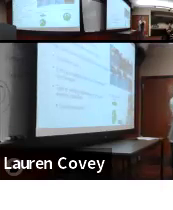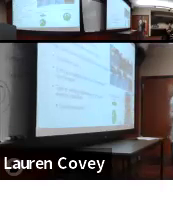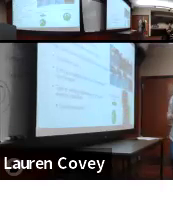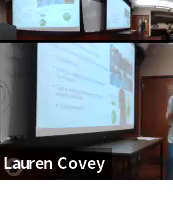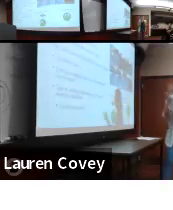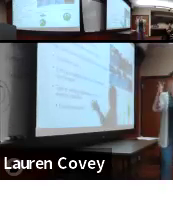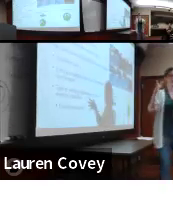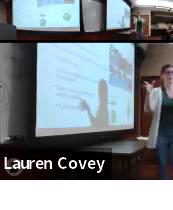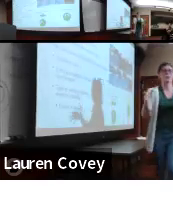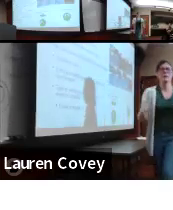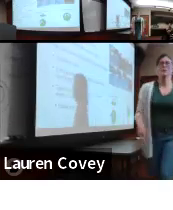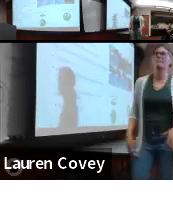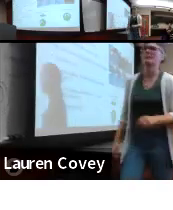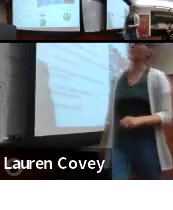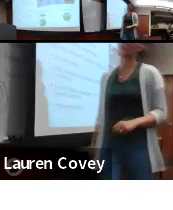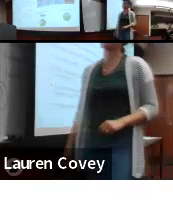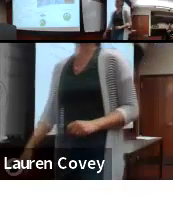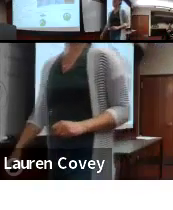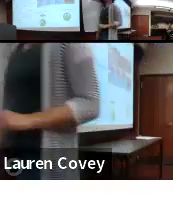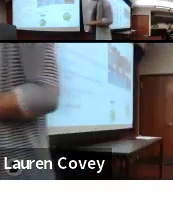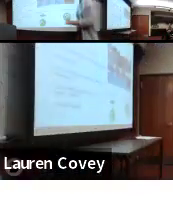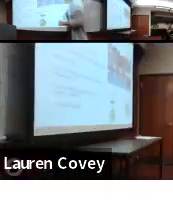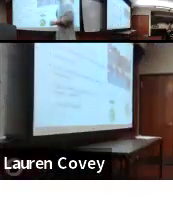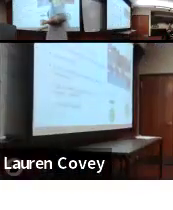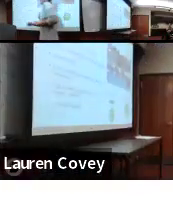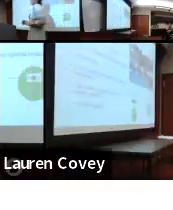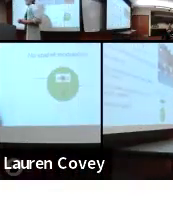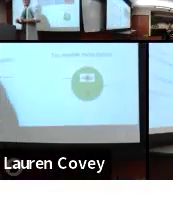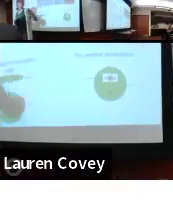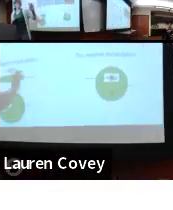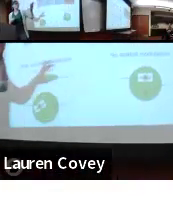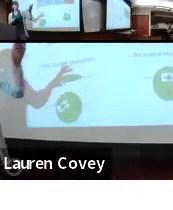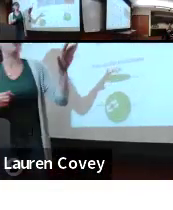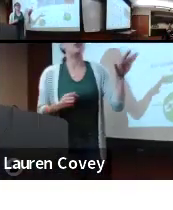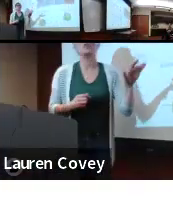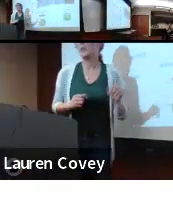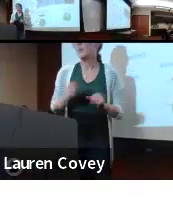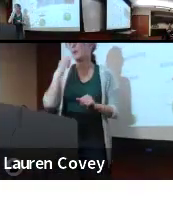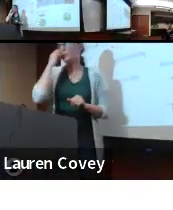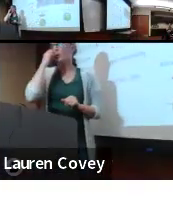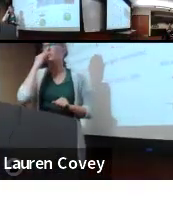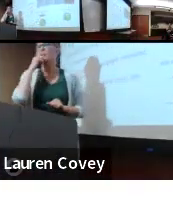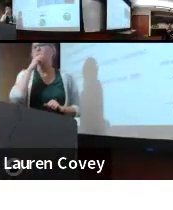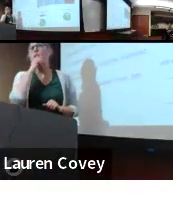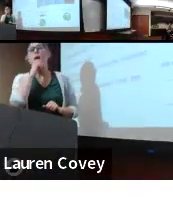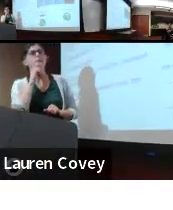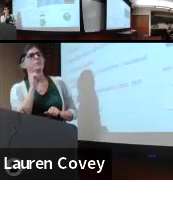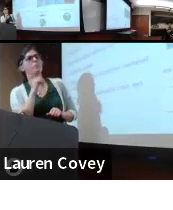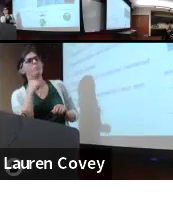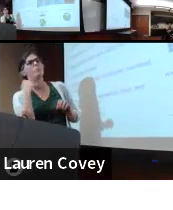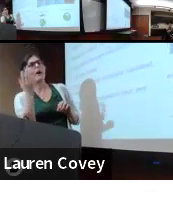of the verb without doing anything with space. So the reason why we're interested in spatial modulation was because of